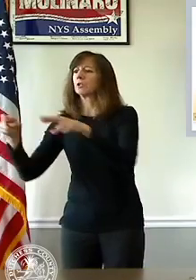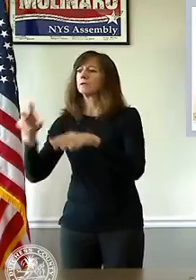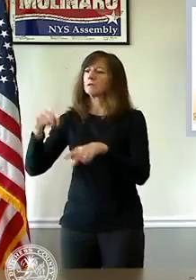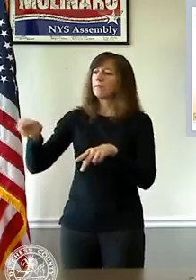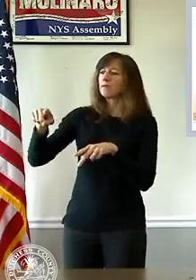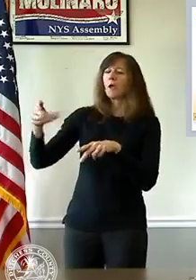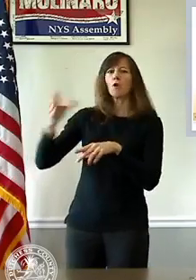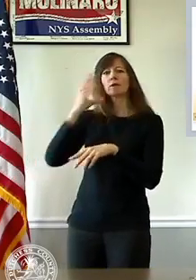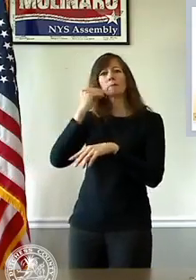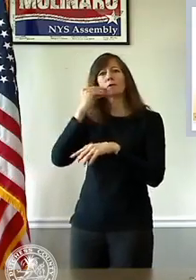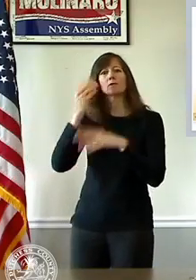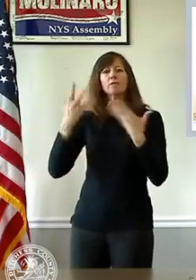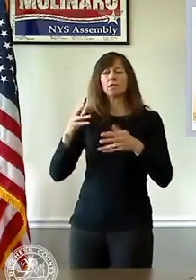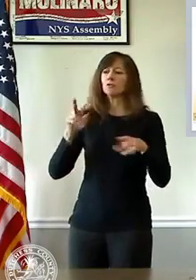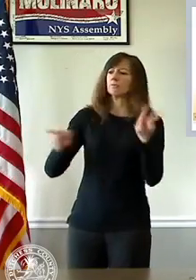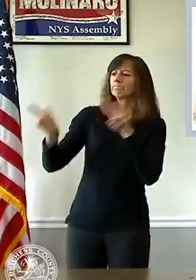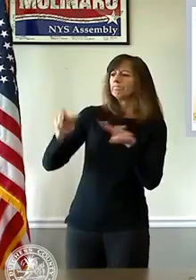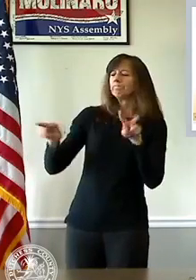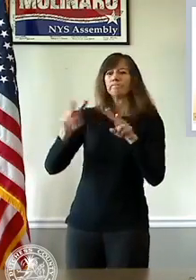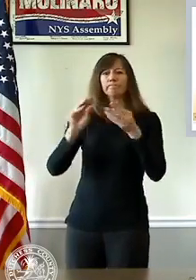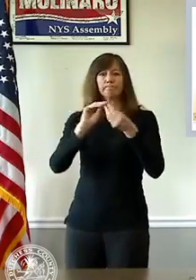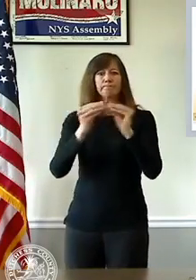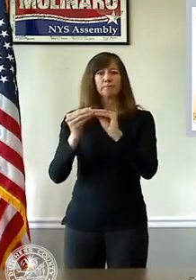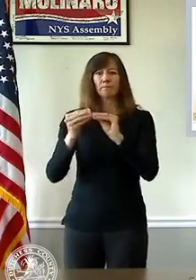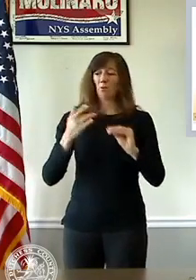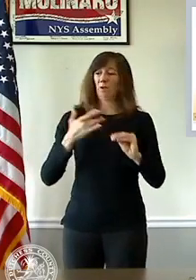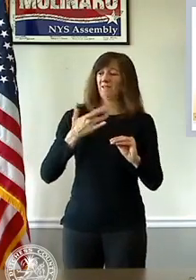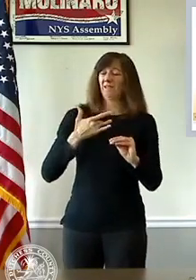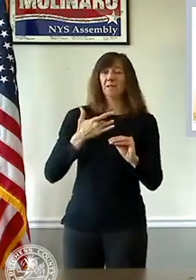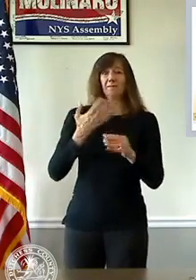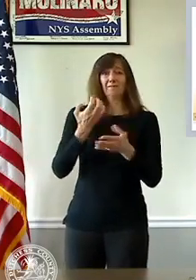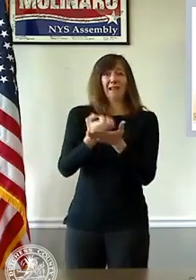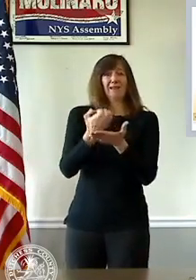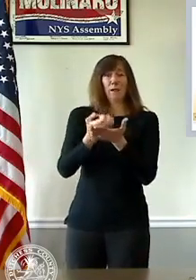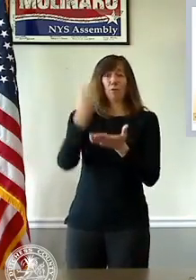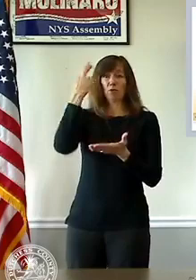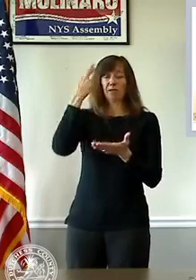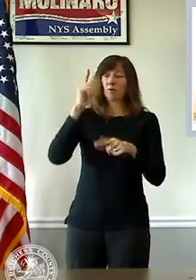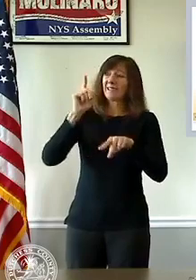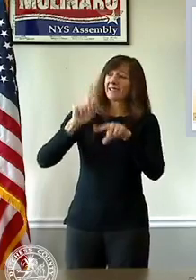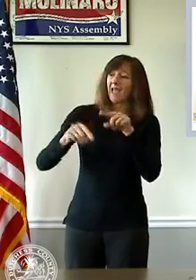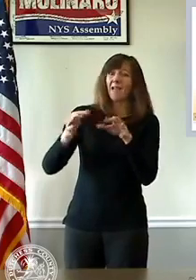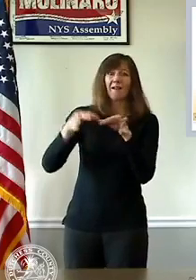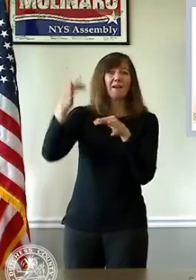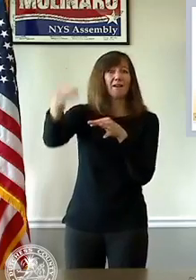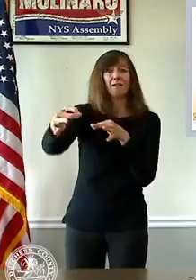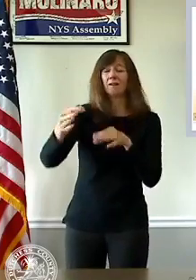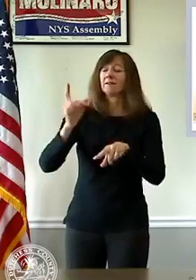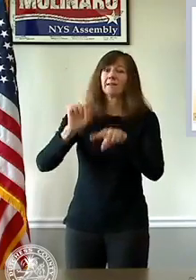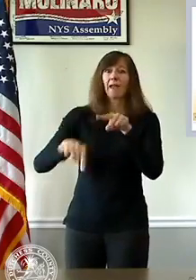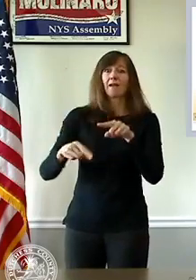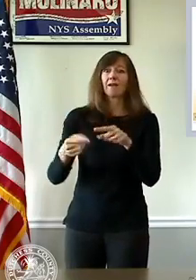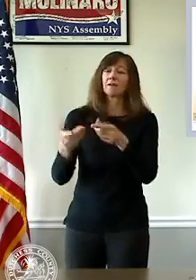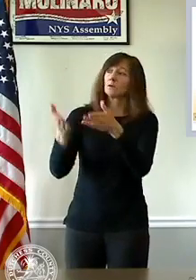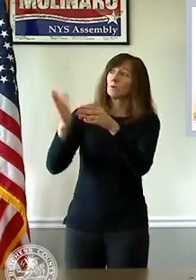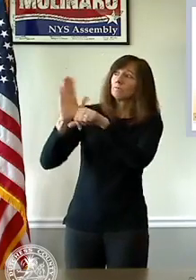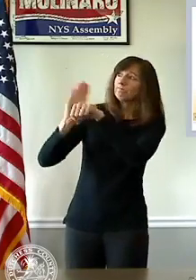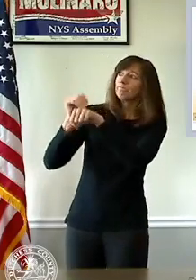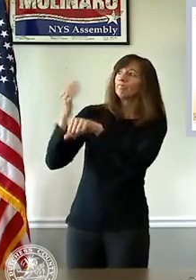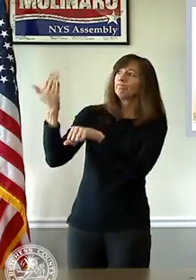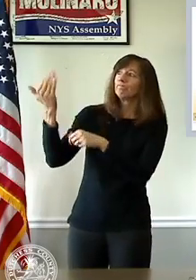we also think from an economic perspective, we can't delay. And so we're calling on the state to advance us now to this phase